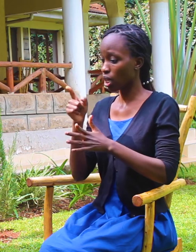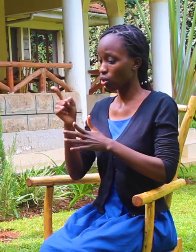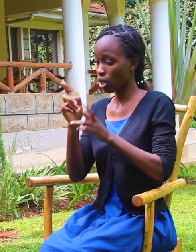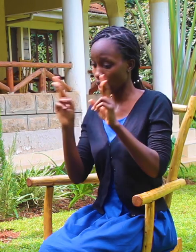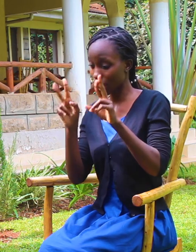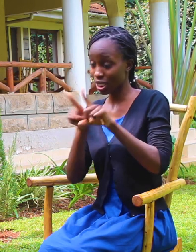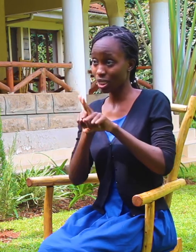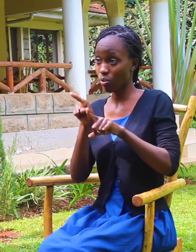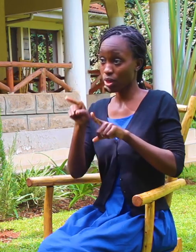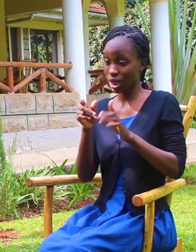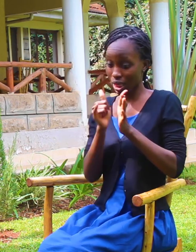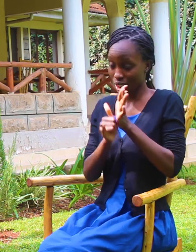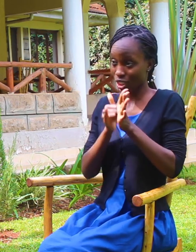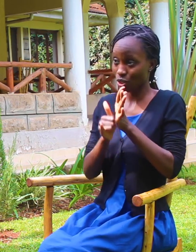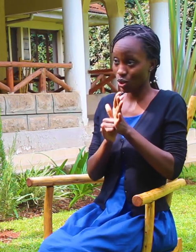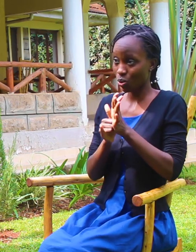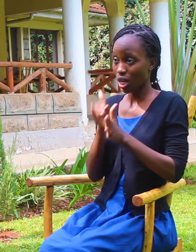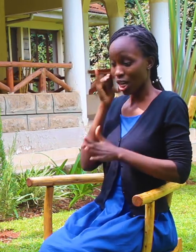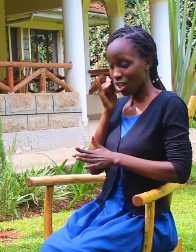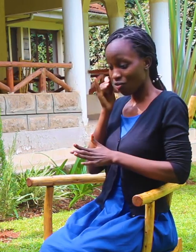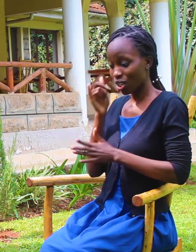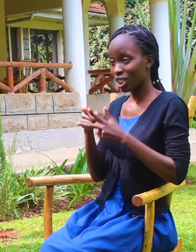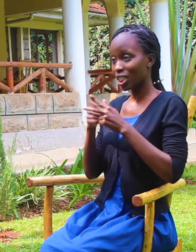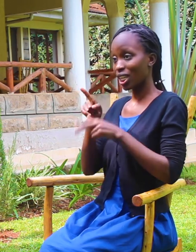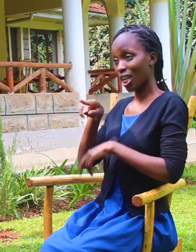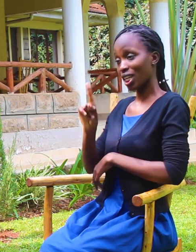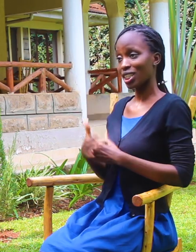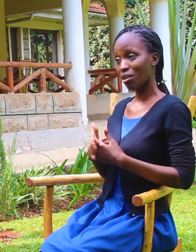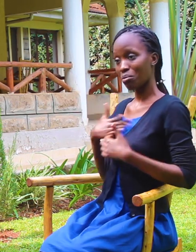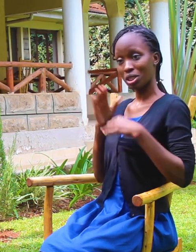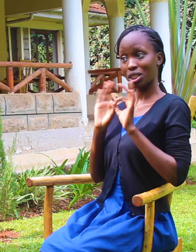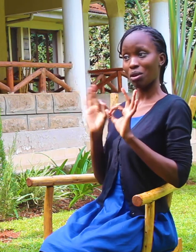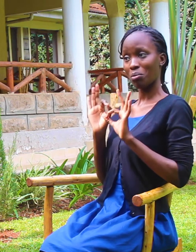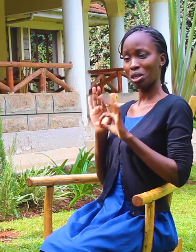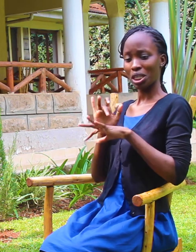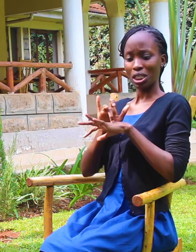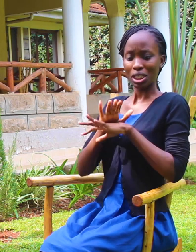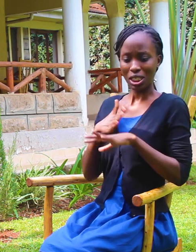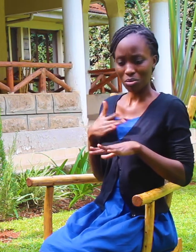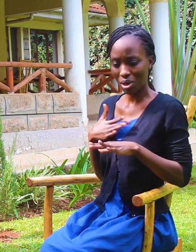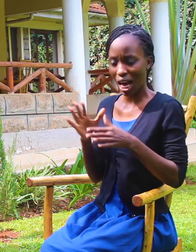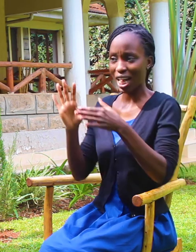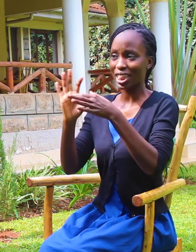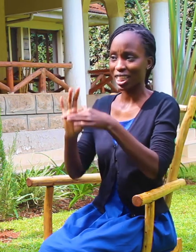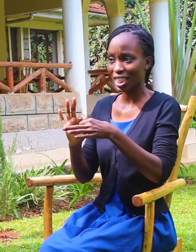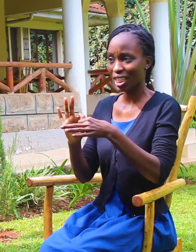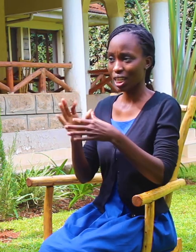channel, YouTube, she started her own. I was surprised. She sent me a link, and I was in the sitting room. I see